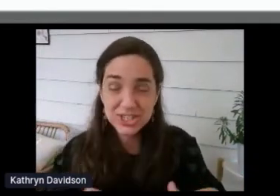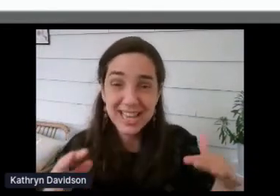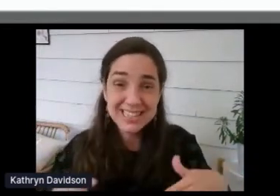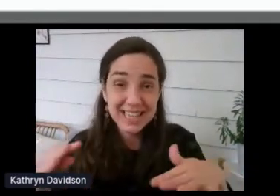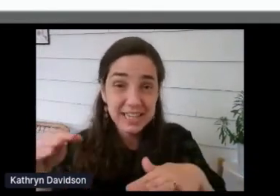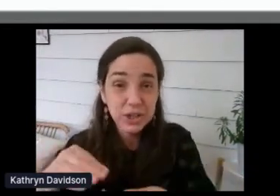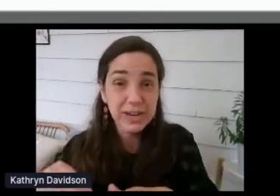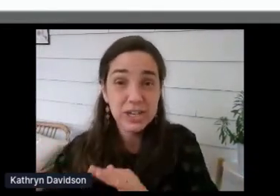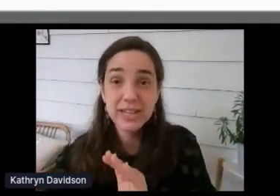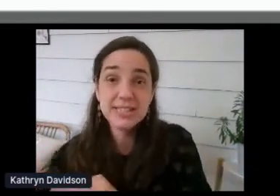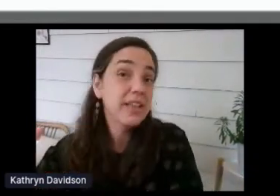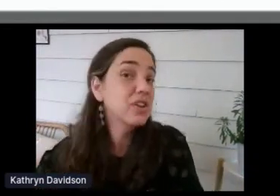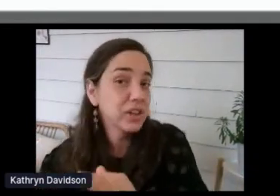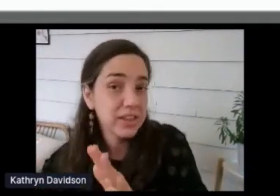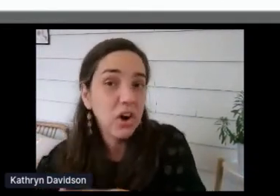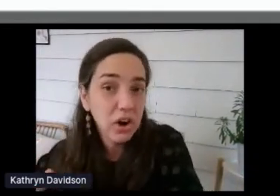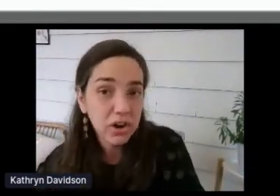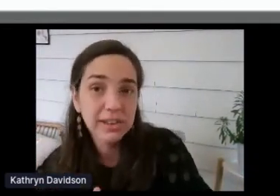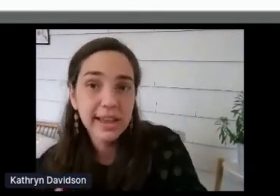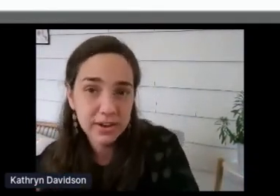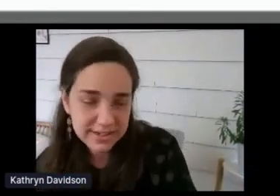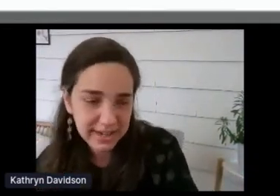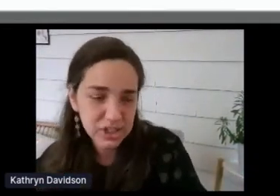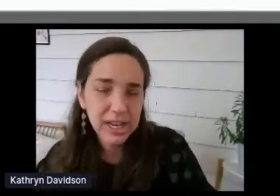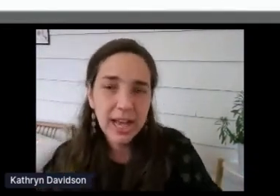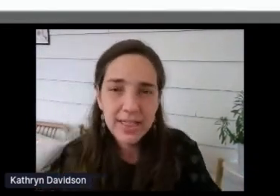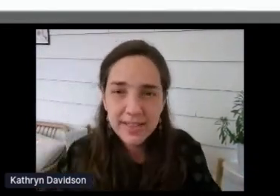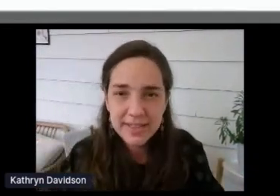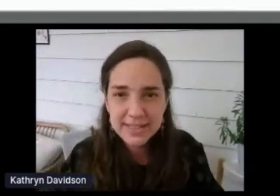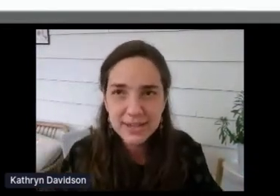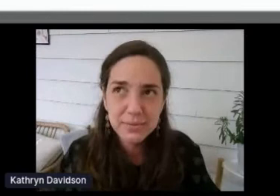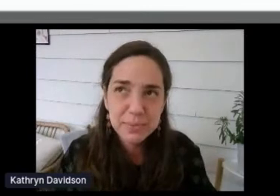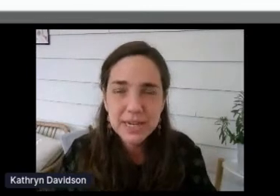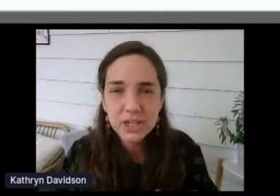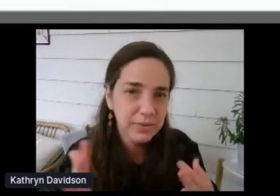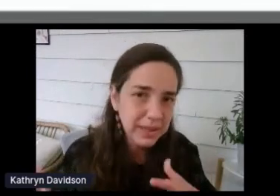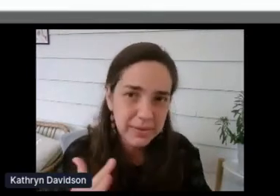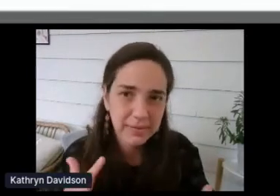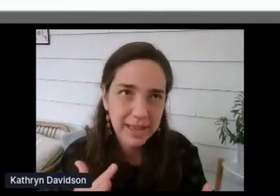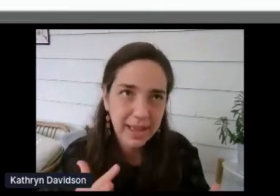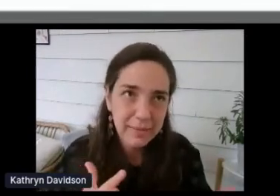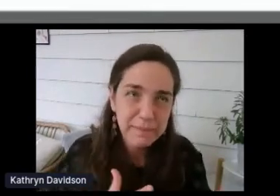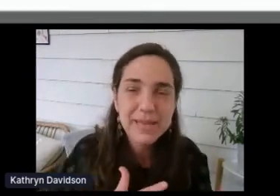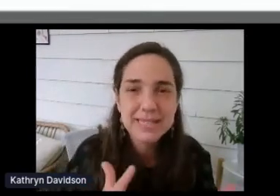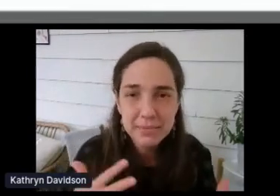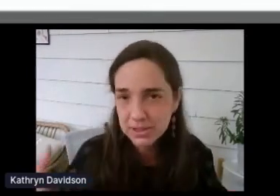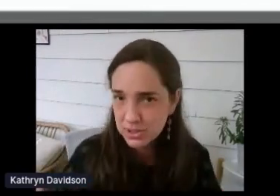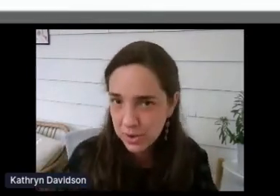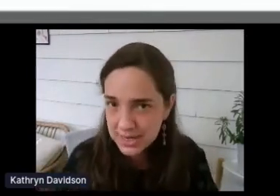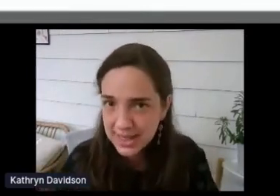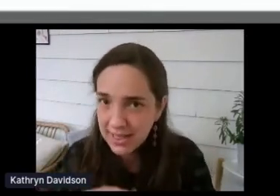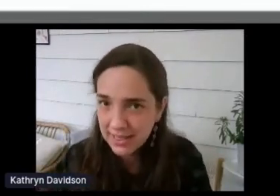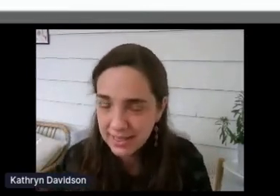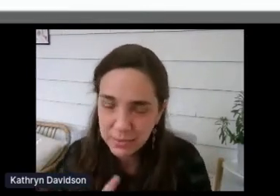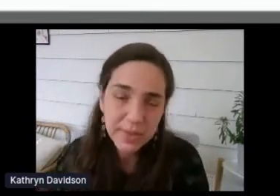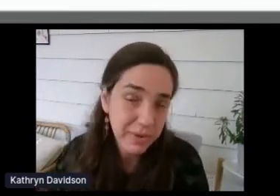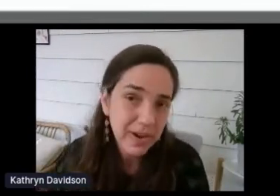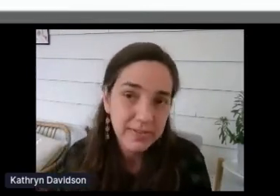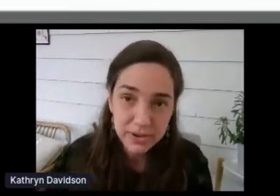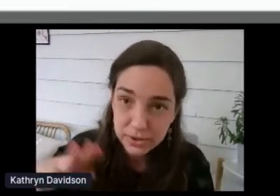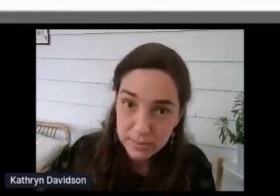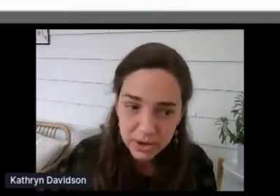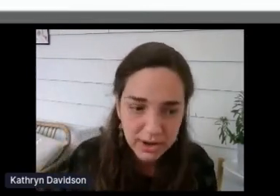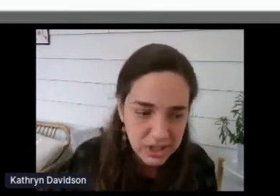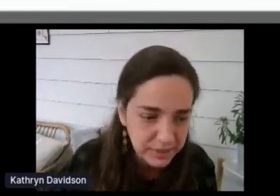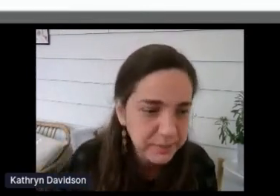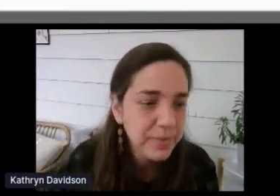with language, it's the integration that's actually the harder later stage. I think that this could potentially really be a similar story to the one that we